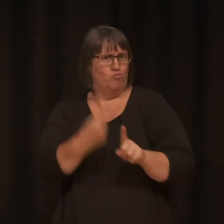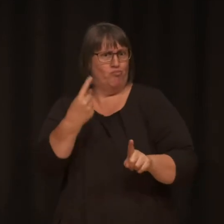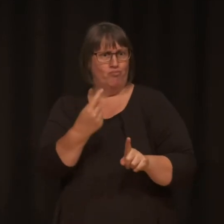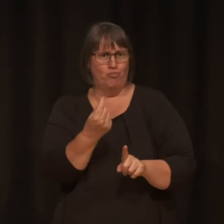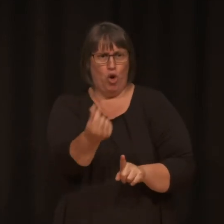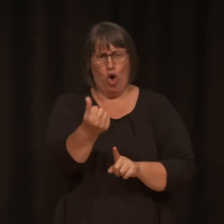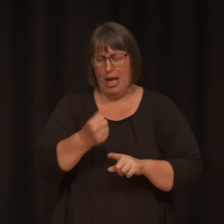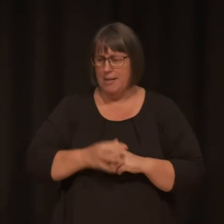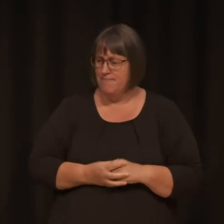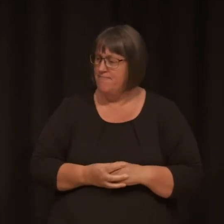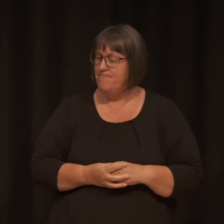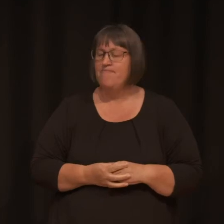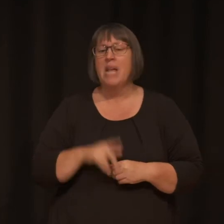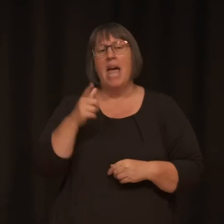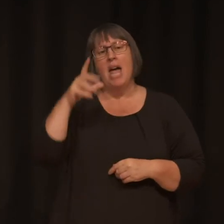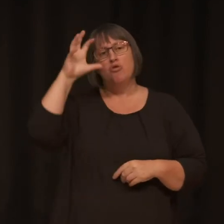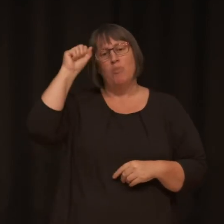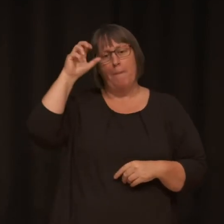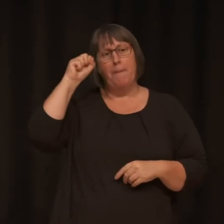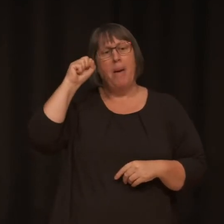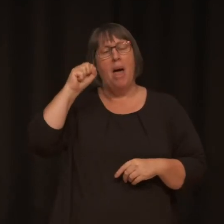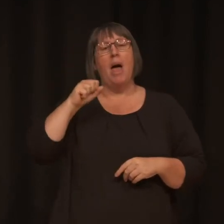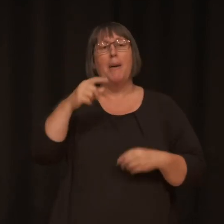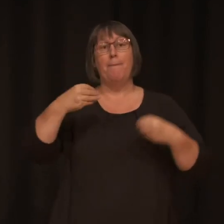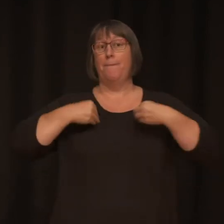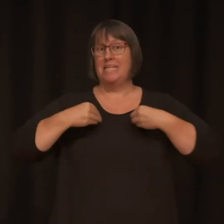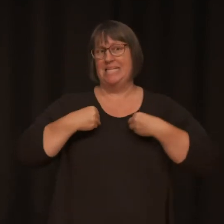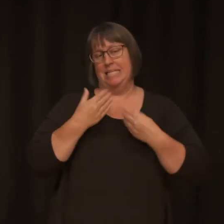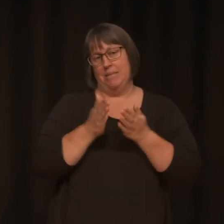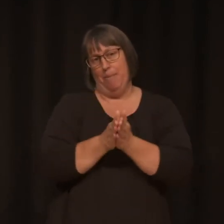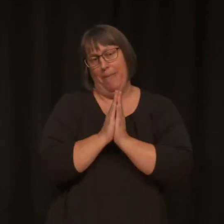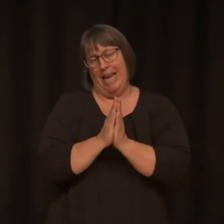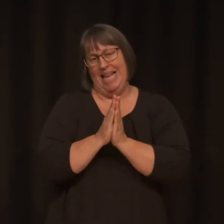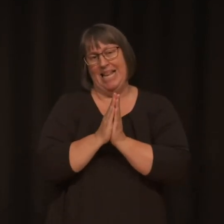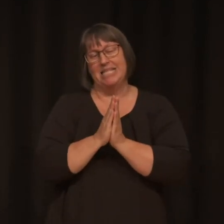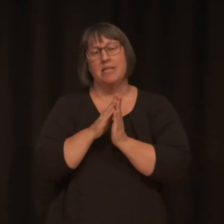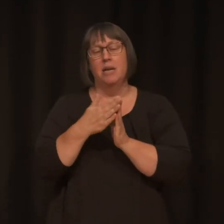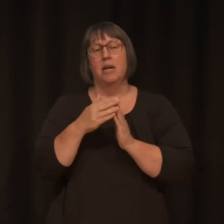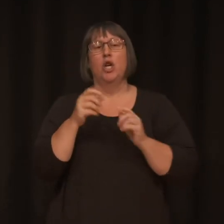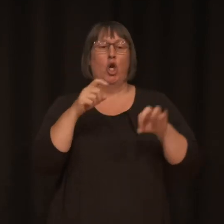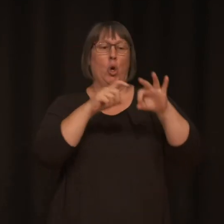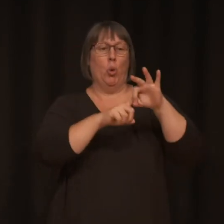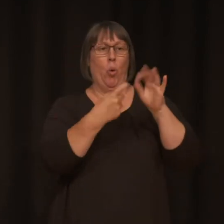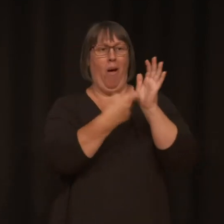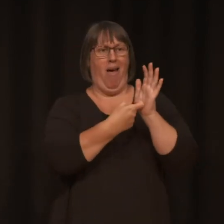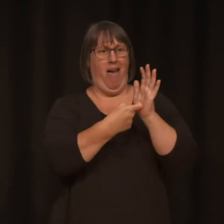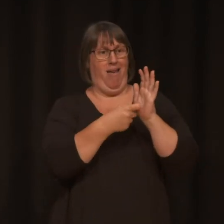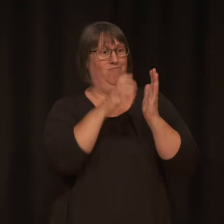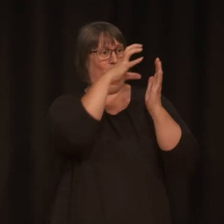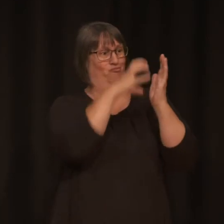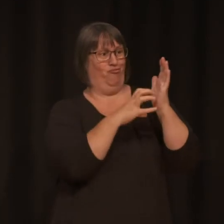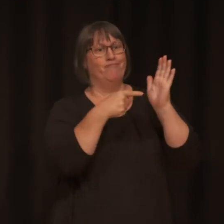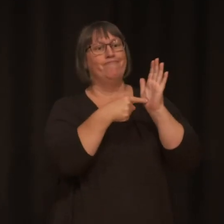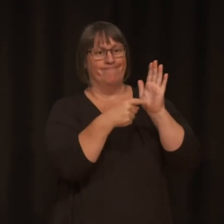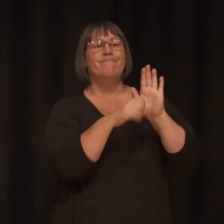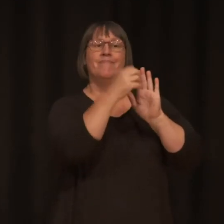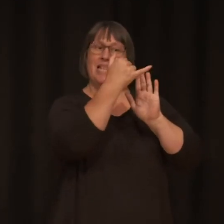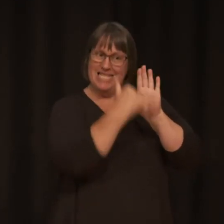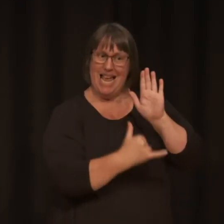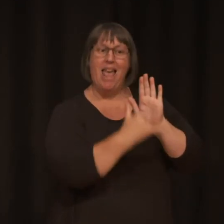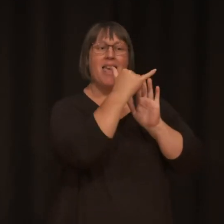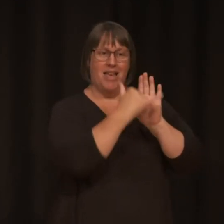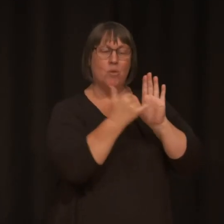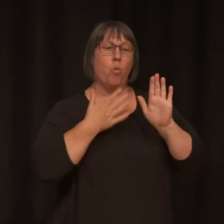to businesses that it's still a requirement to display your QR code during Alert Level 1. Please do so prominently so people can scan it